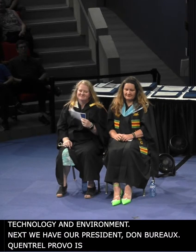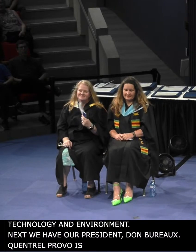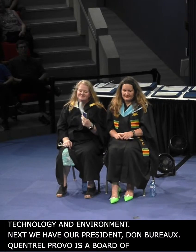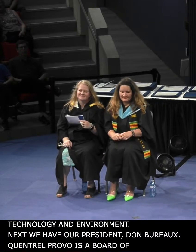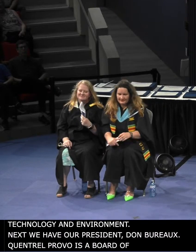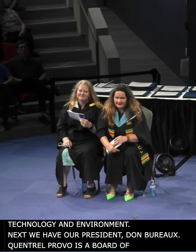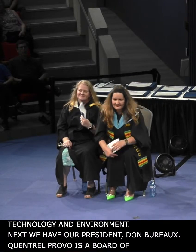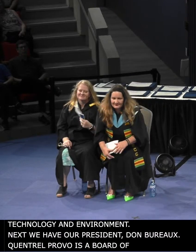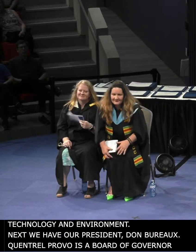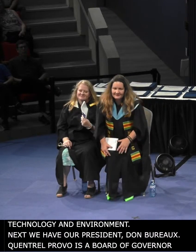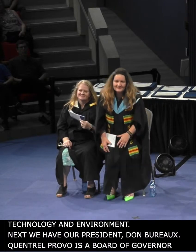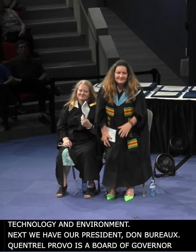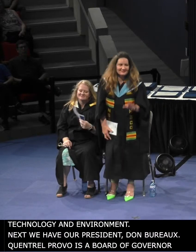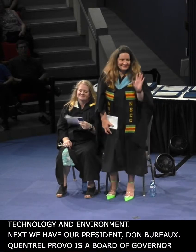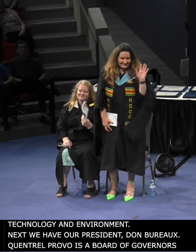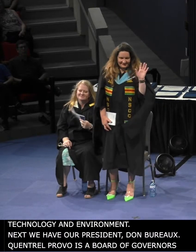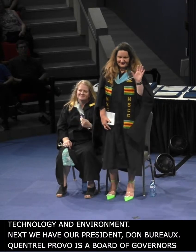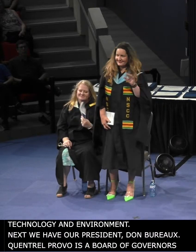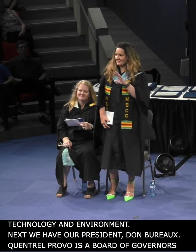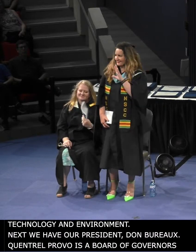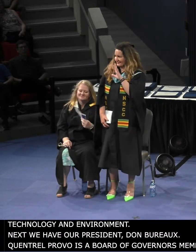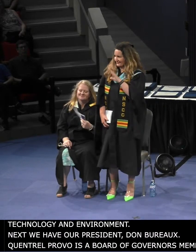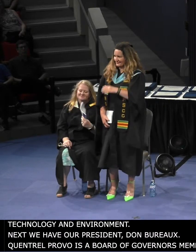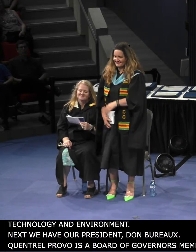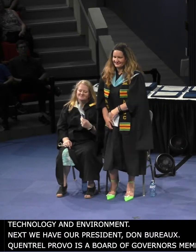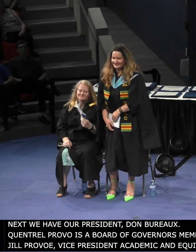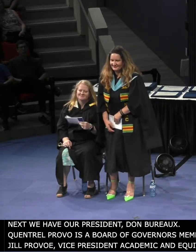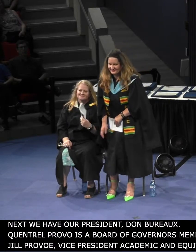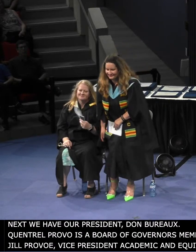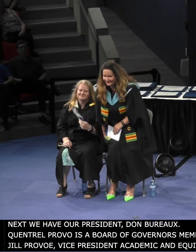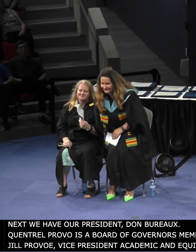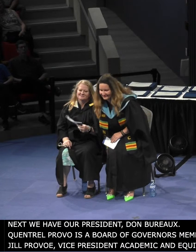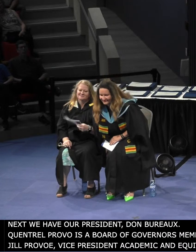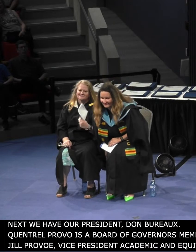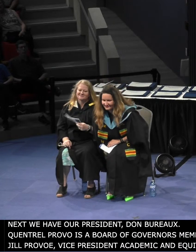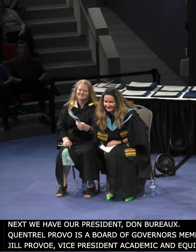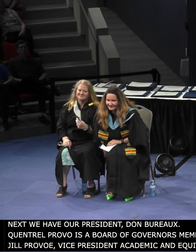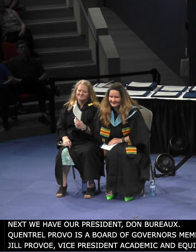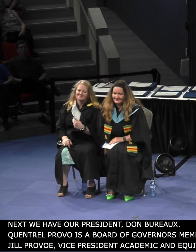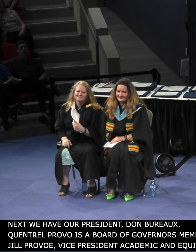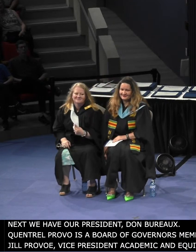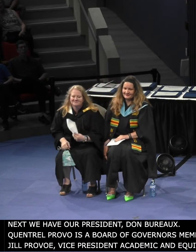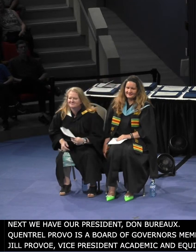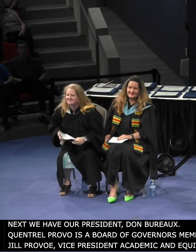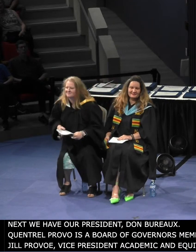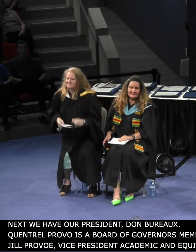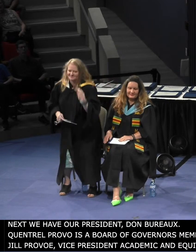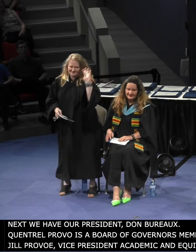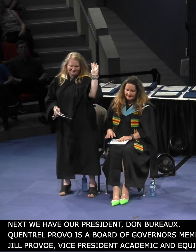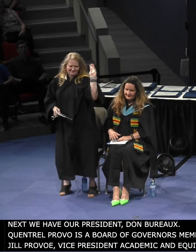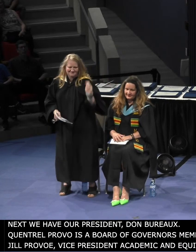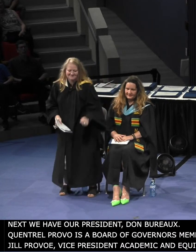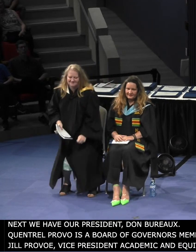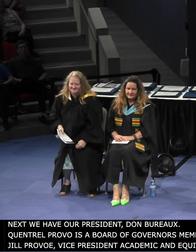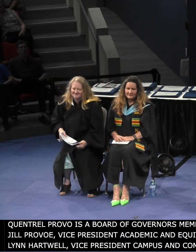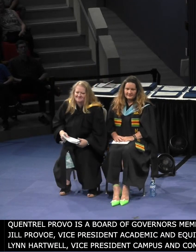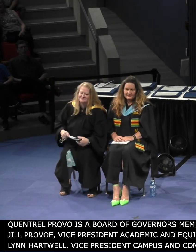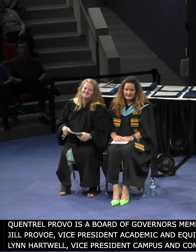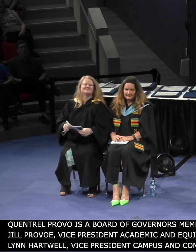Jill Prevost is Vice President of Academic Inequity. Lynn Hartwell, Vice President of Campus and